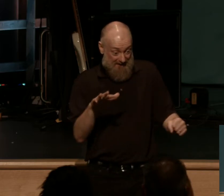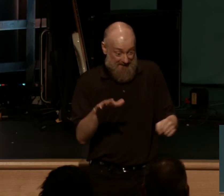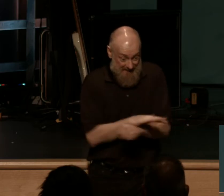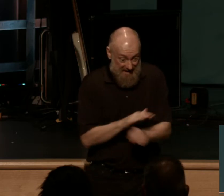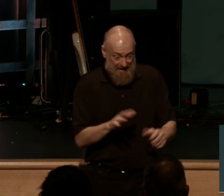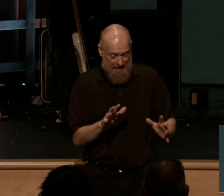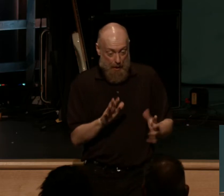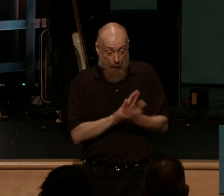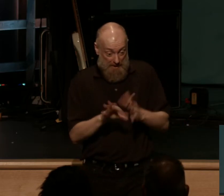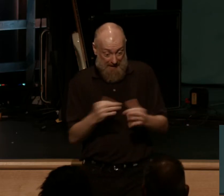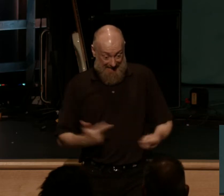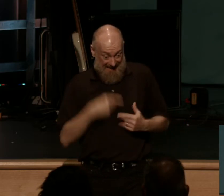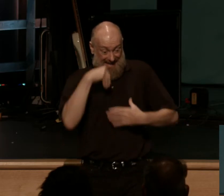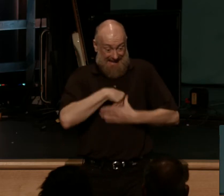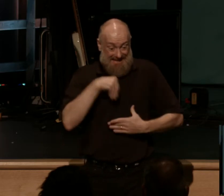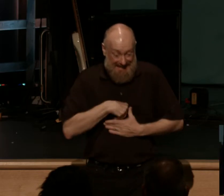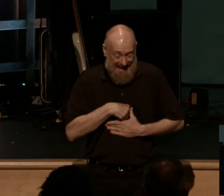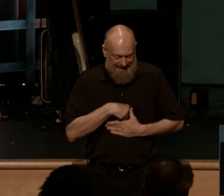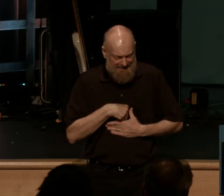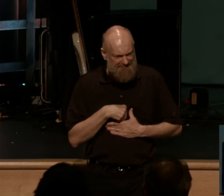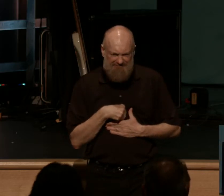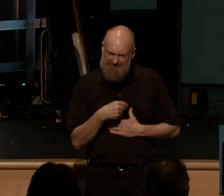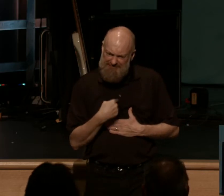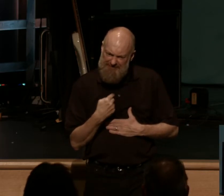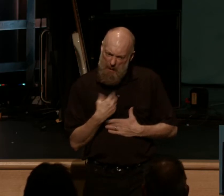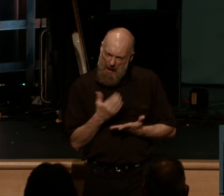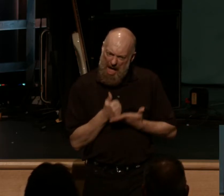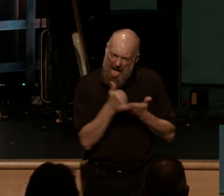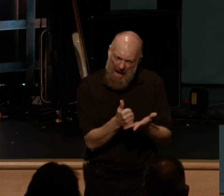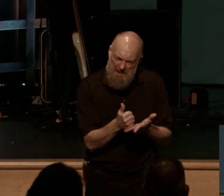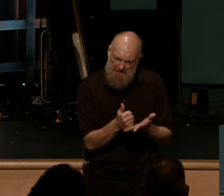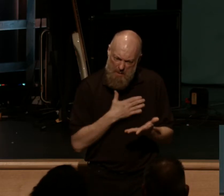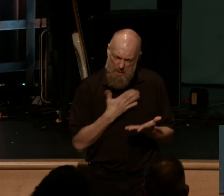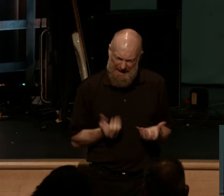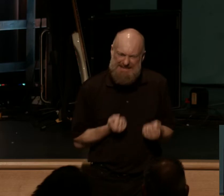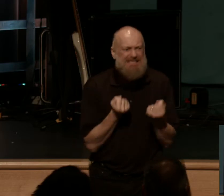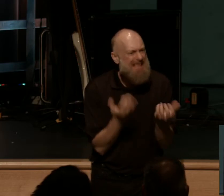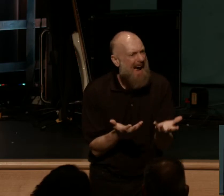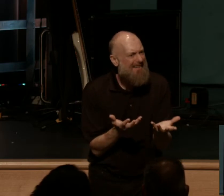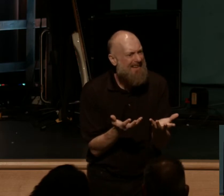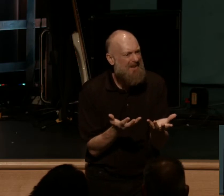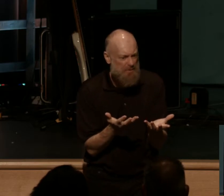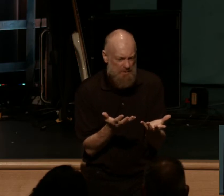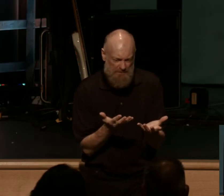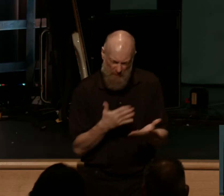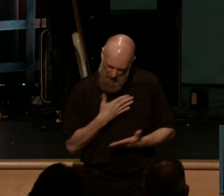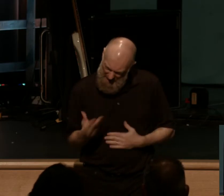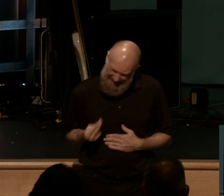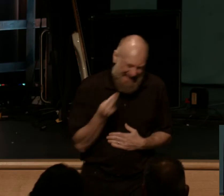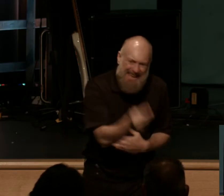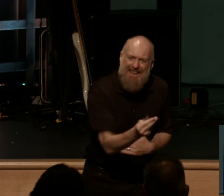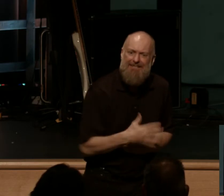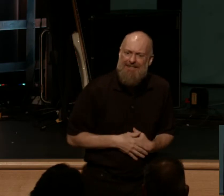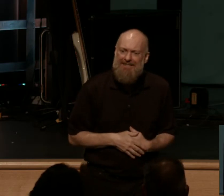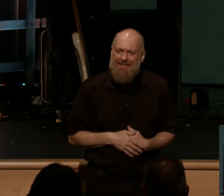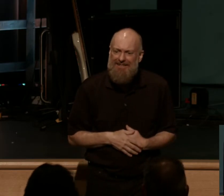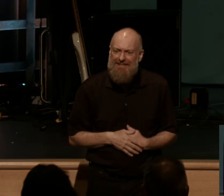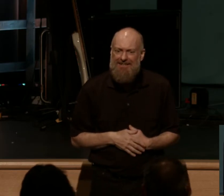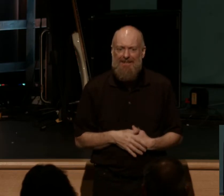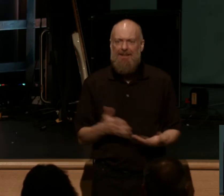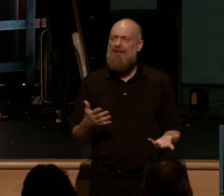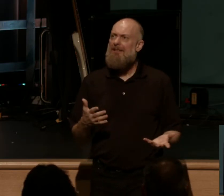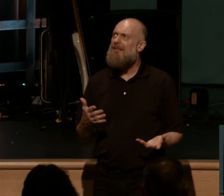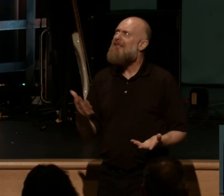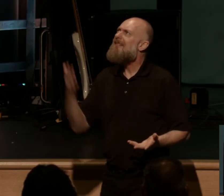Jesus Christ who's growing will have a generosity from them. And again, that's exciting to see. So you sense the call